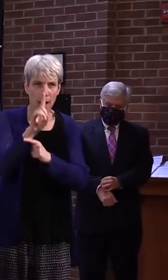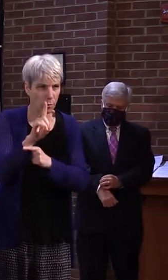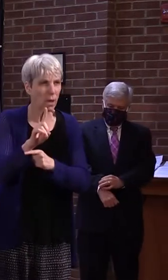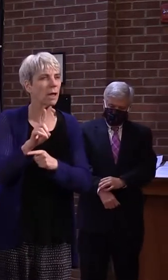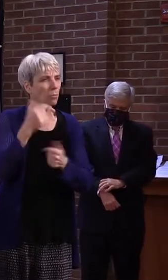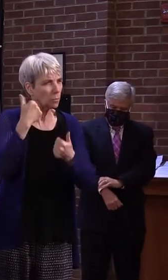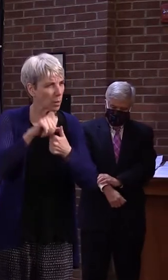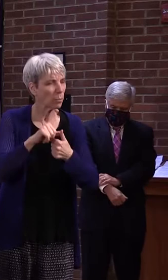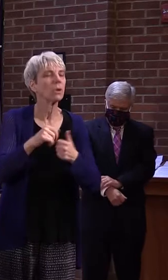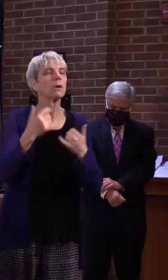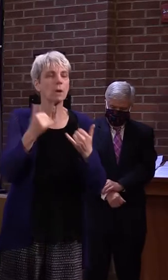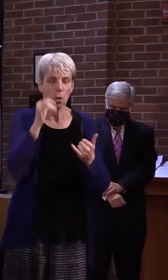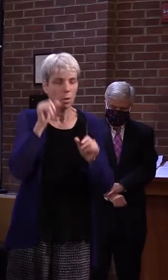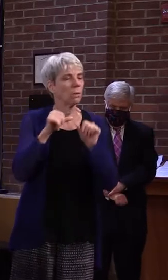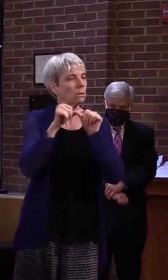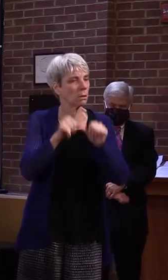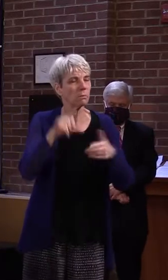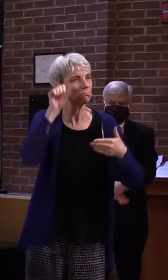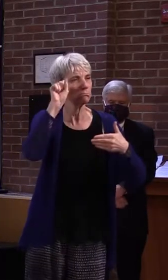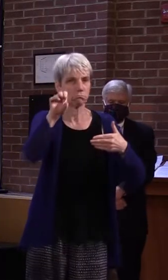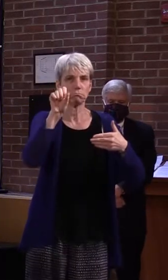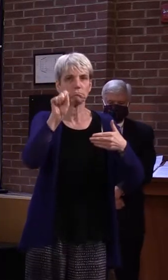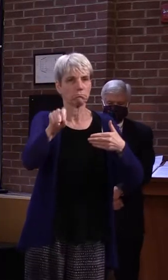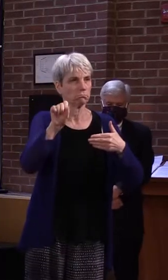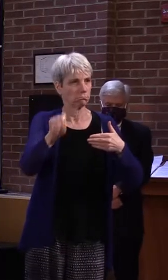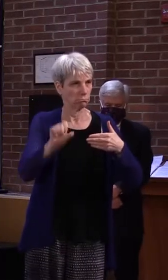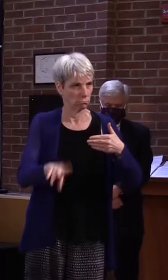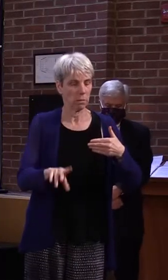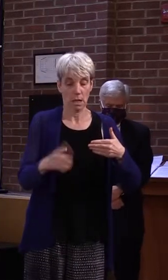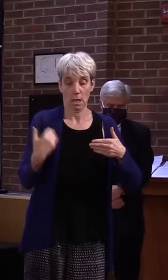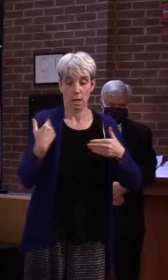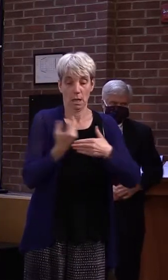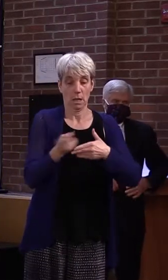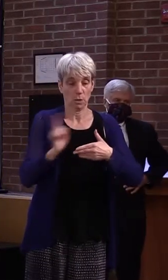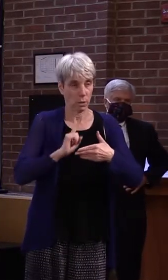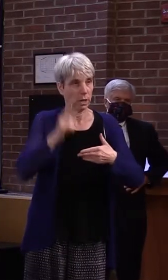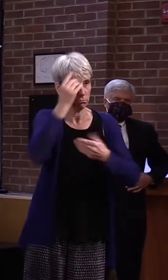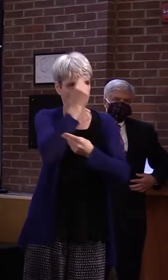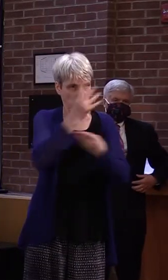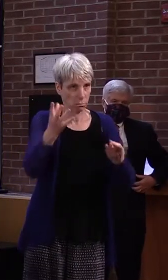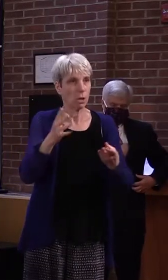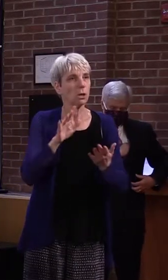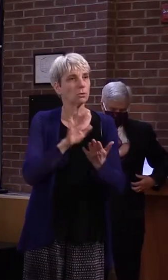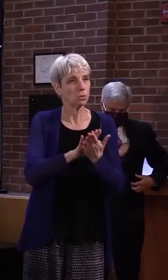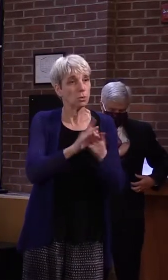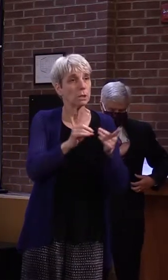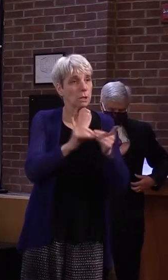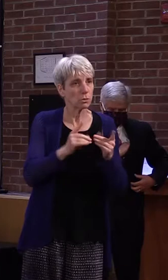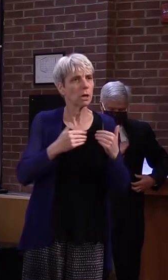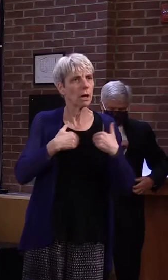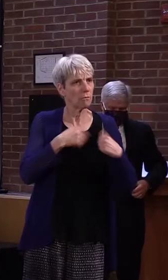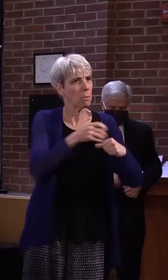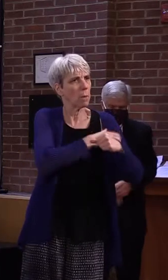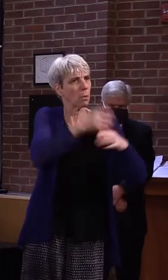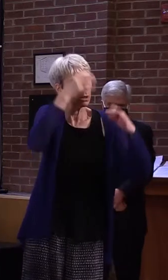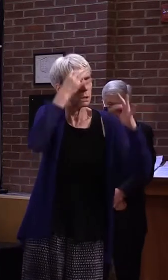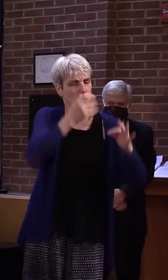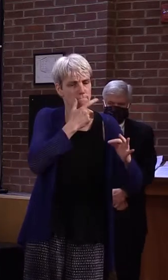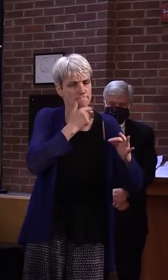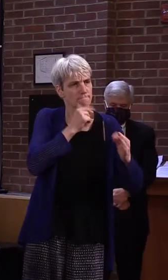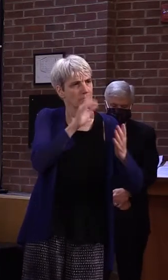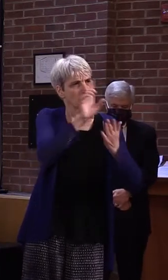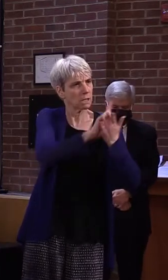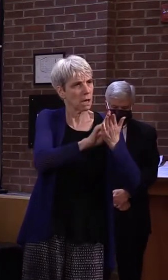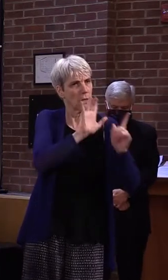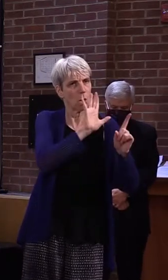to the patterns of student opportunity that were emerging as part of districts having flexibility in designing their own plans. The